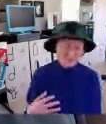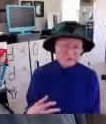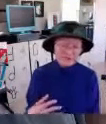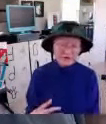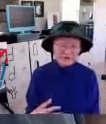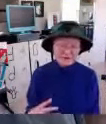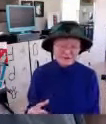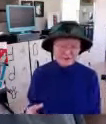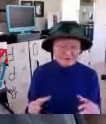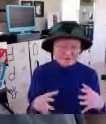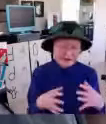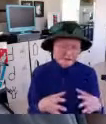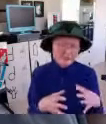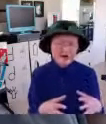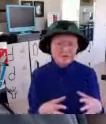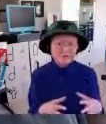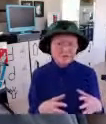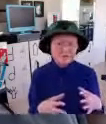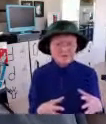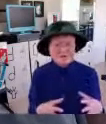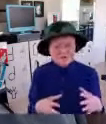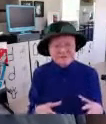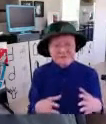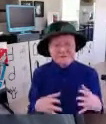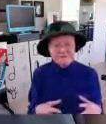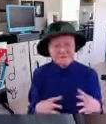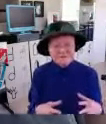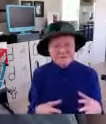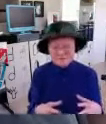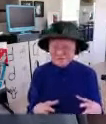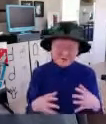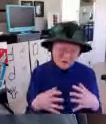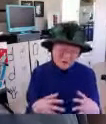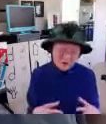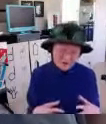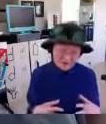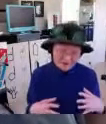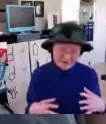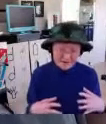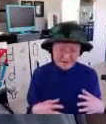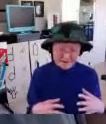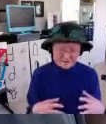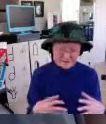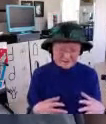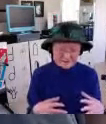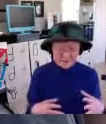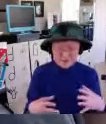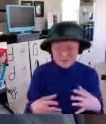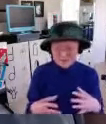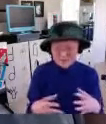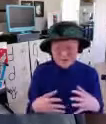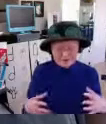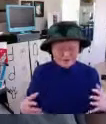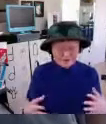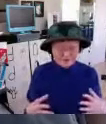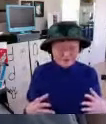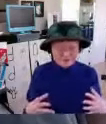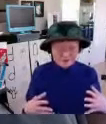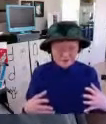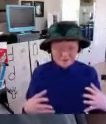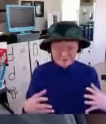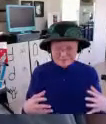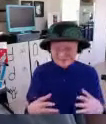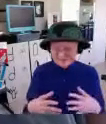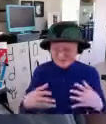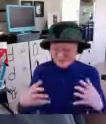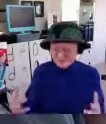is a little nonprofit organization here in the United States. We're very small, and there's no way that we could receive such